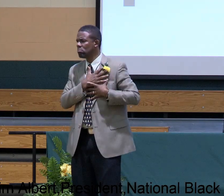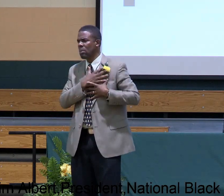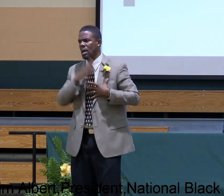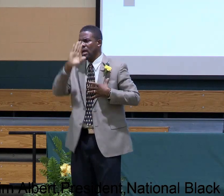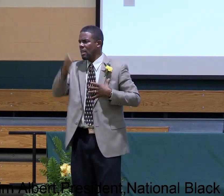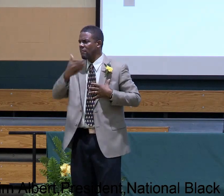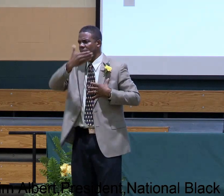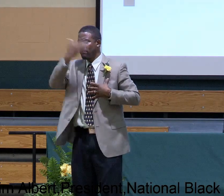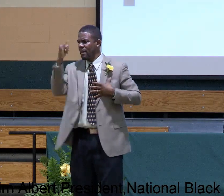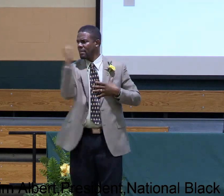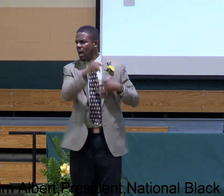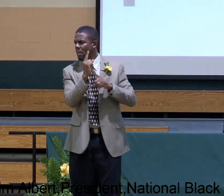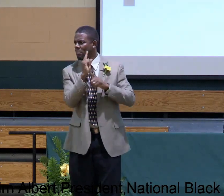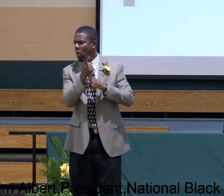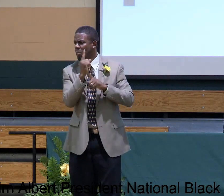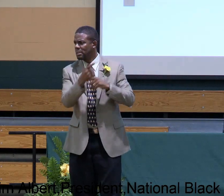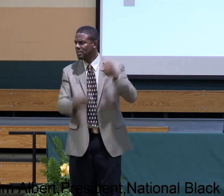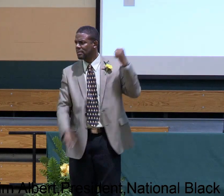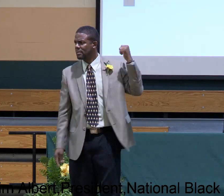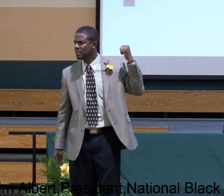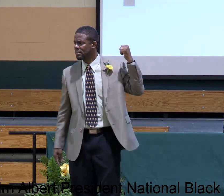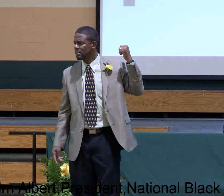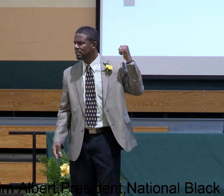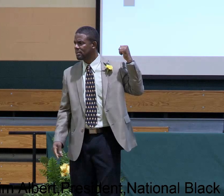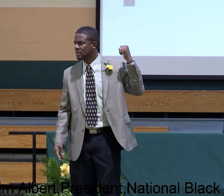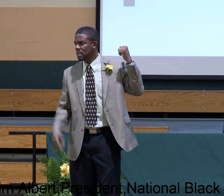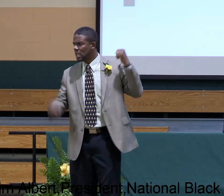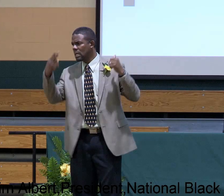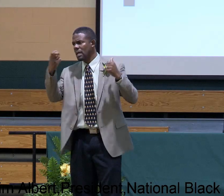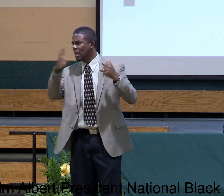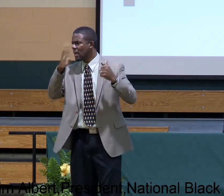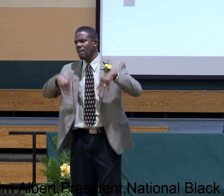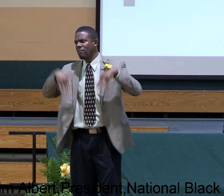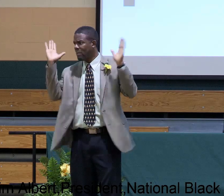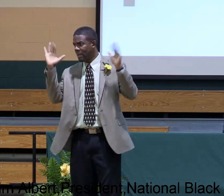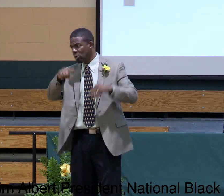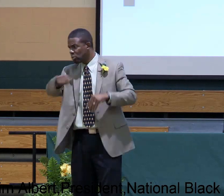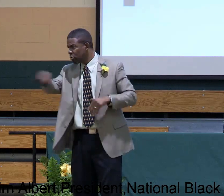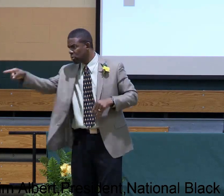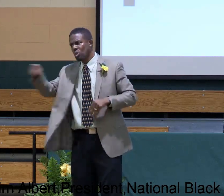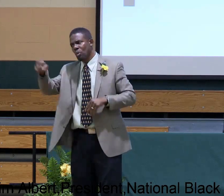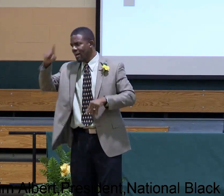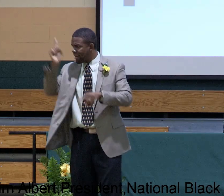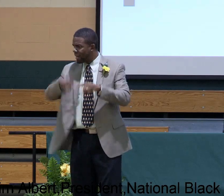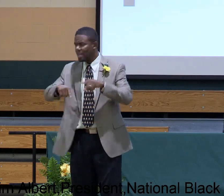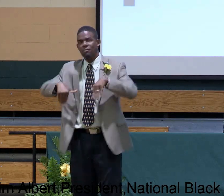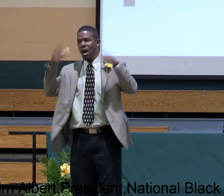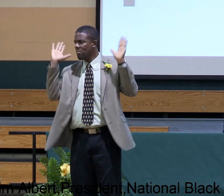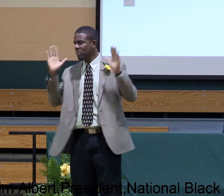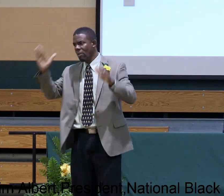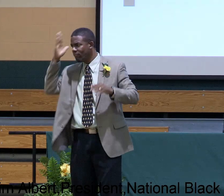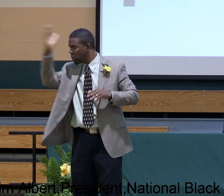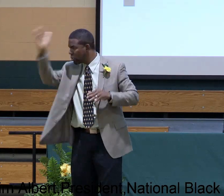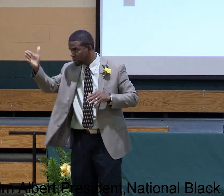he had a story to share. In that moment, his story affected my life. He never gave up. You never give